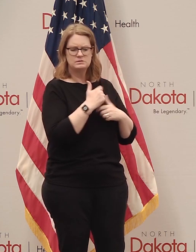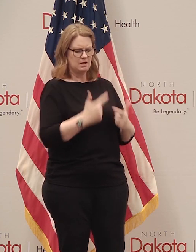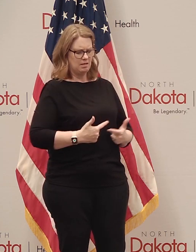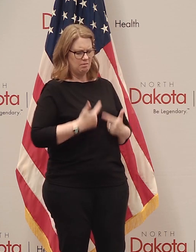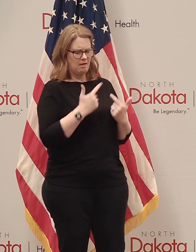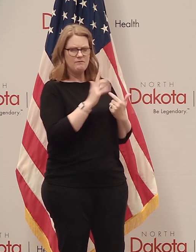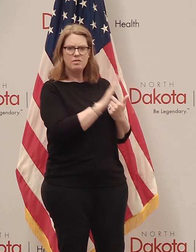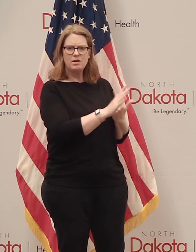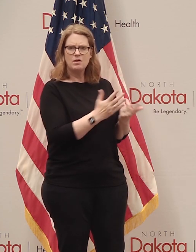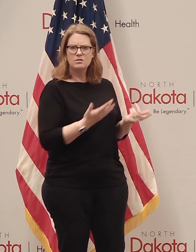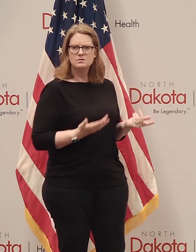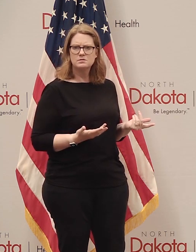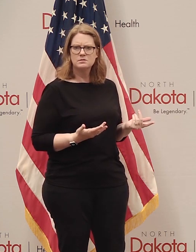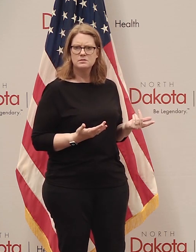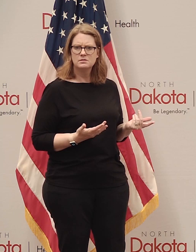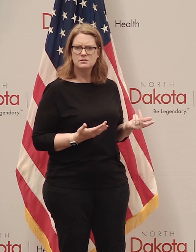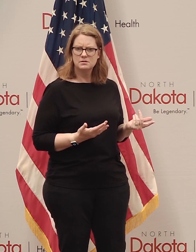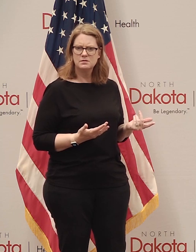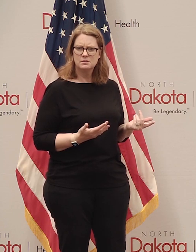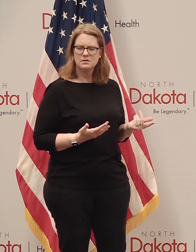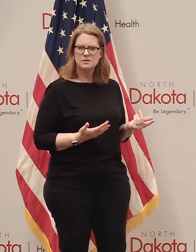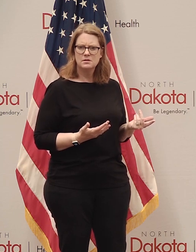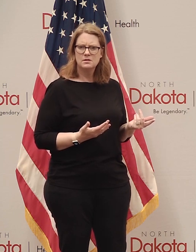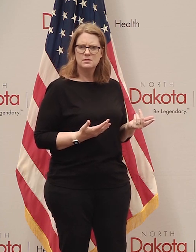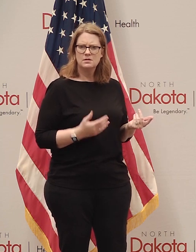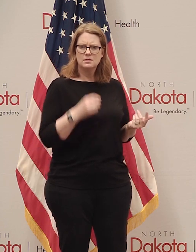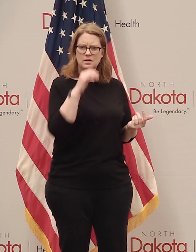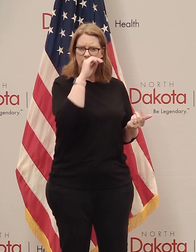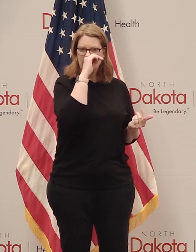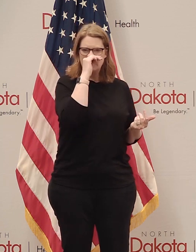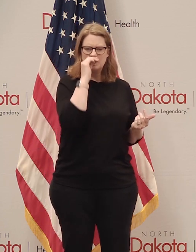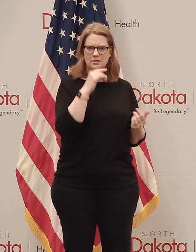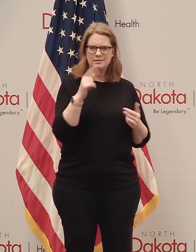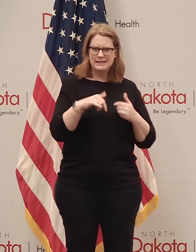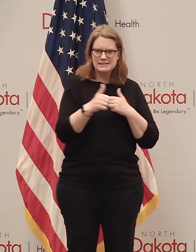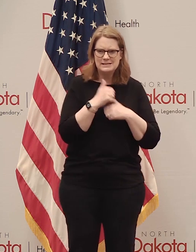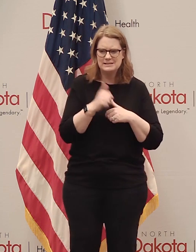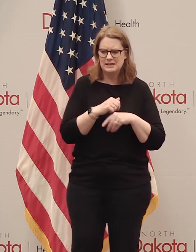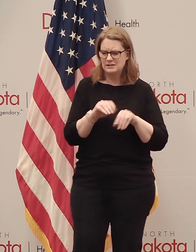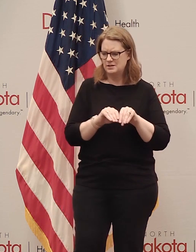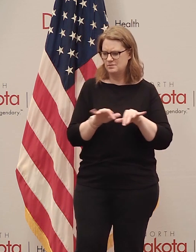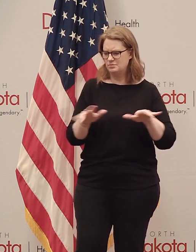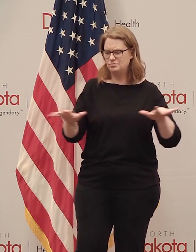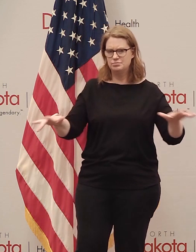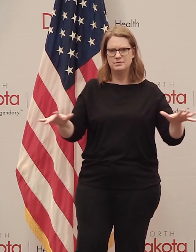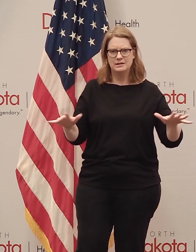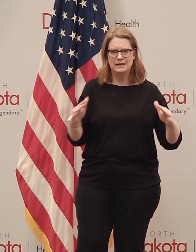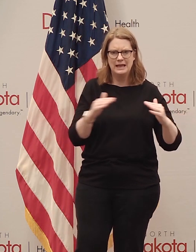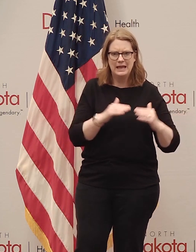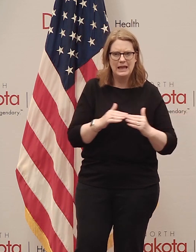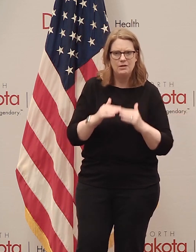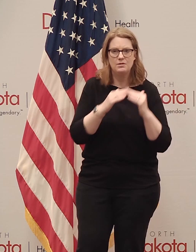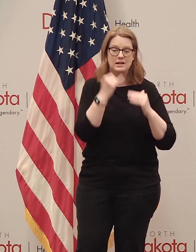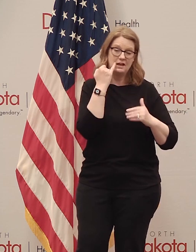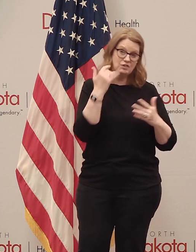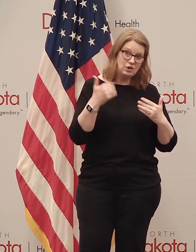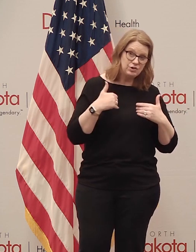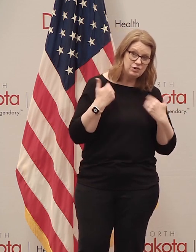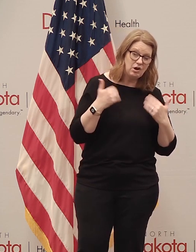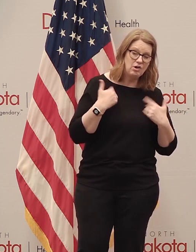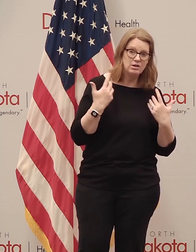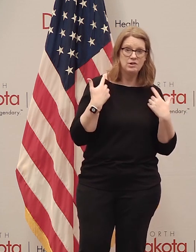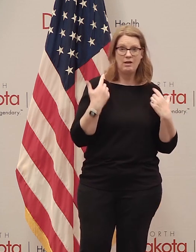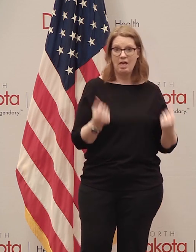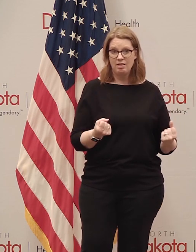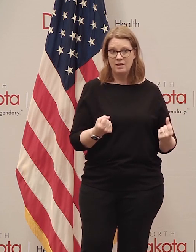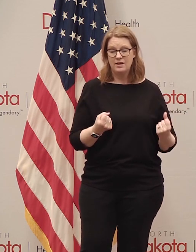a disease that spreads risk equally. If you're young and if you're healthy, and if you've